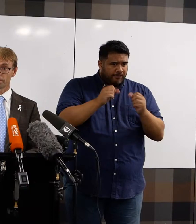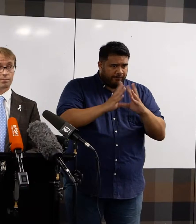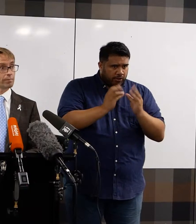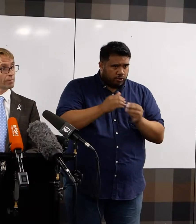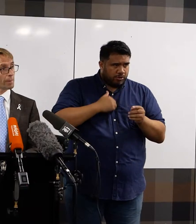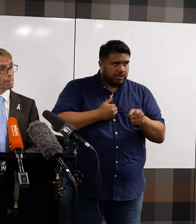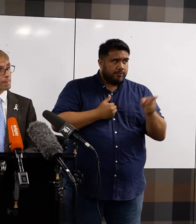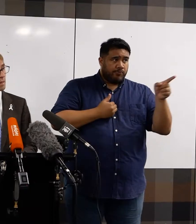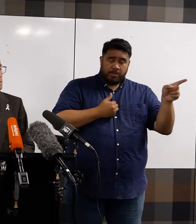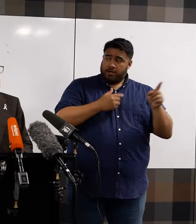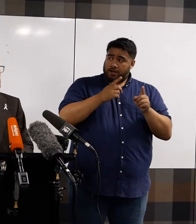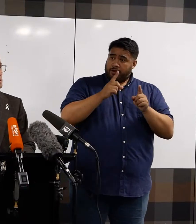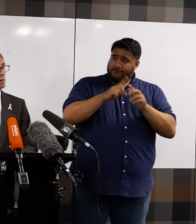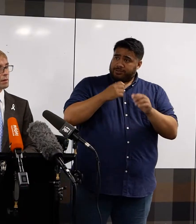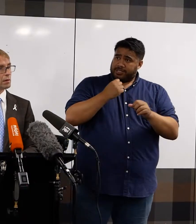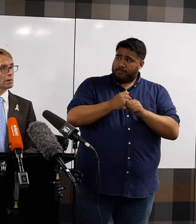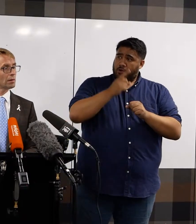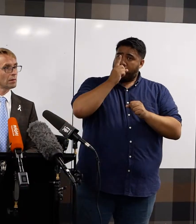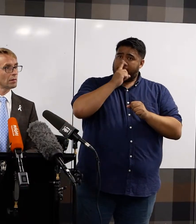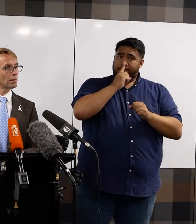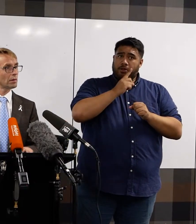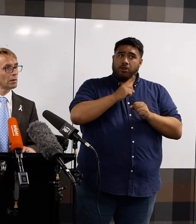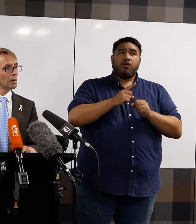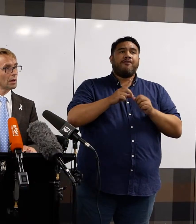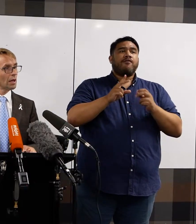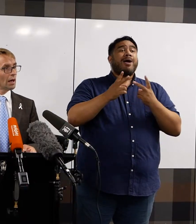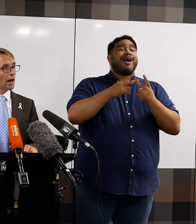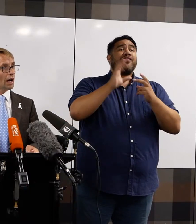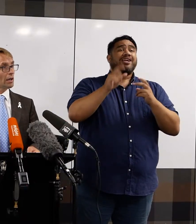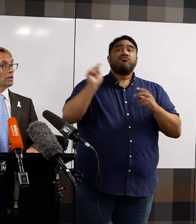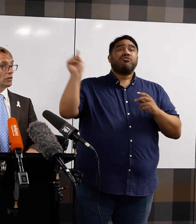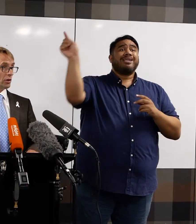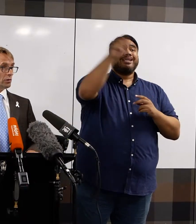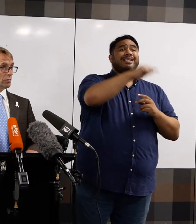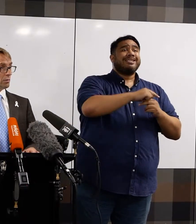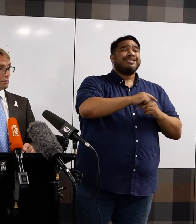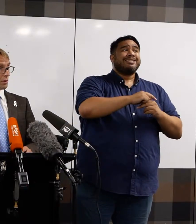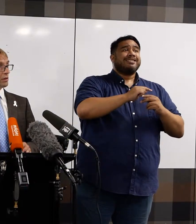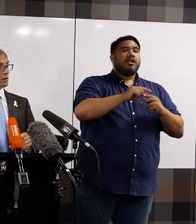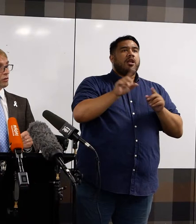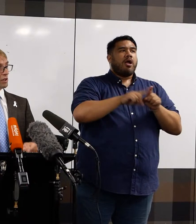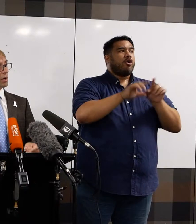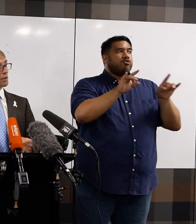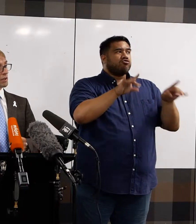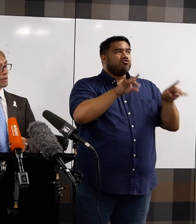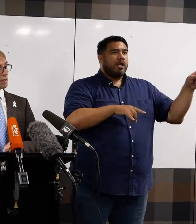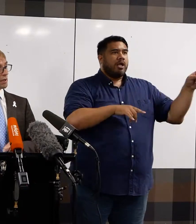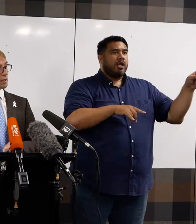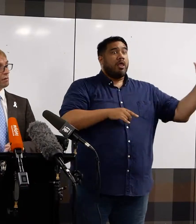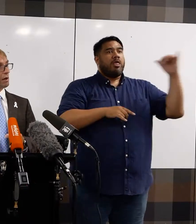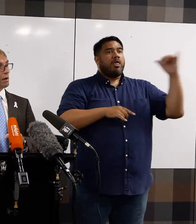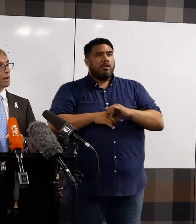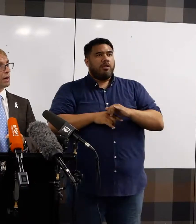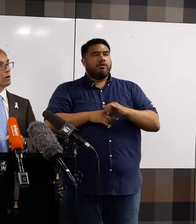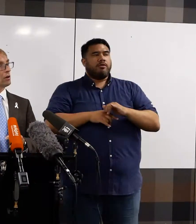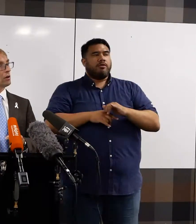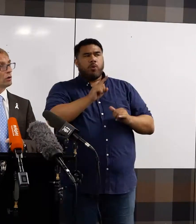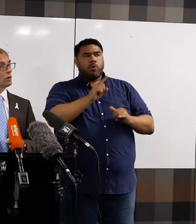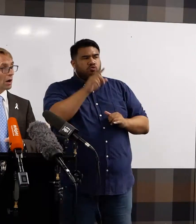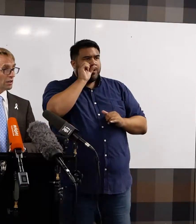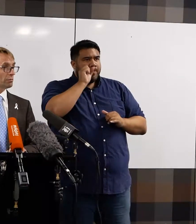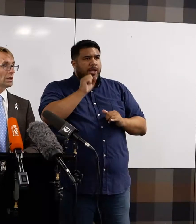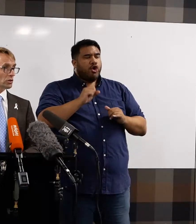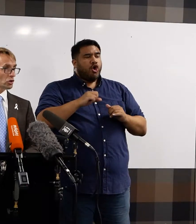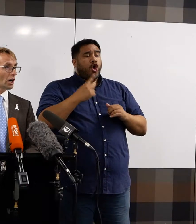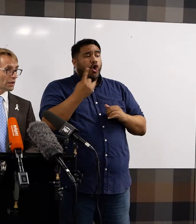need. Does that include people who have come via Australia or another country? Yes, so remembering that it's anyone coming in